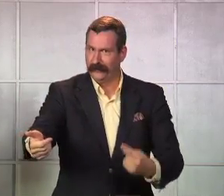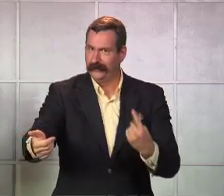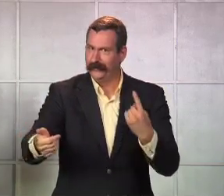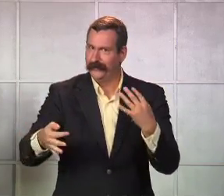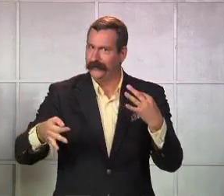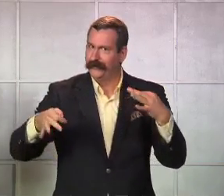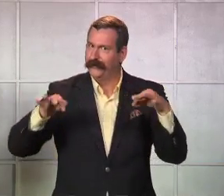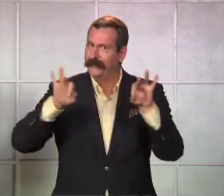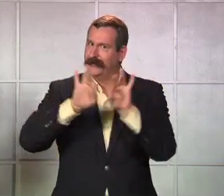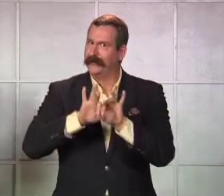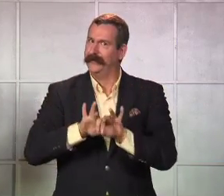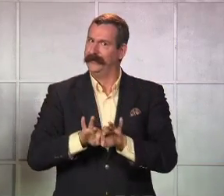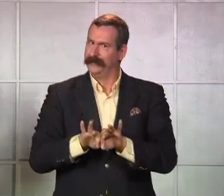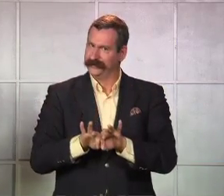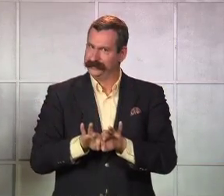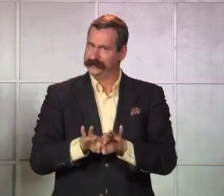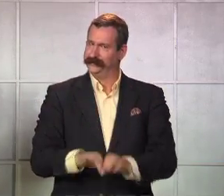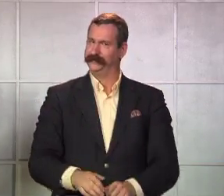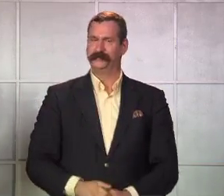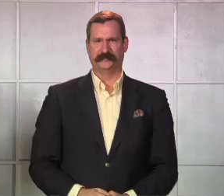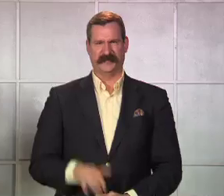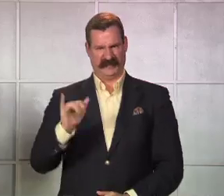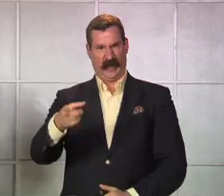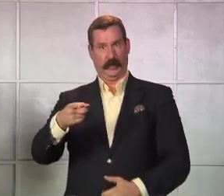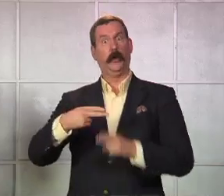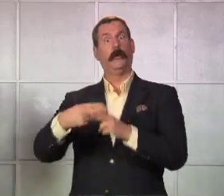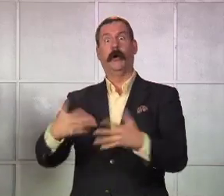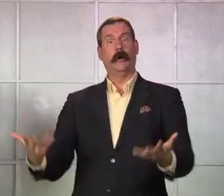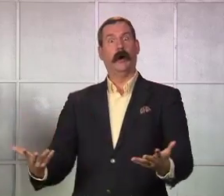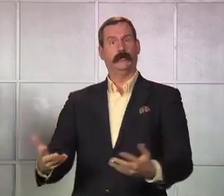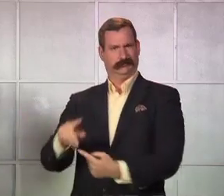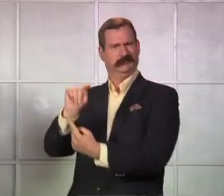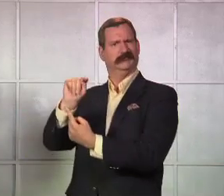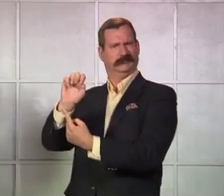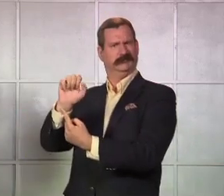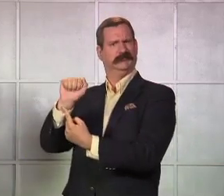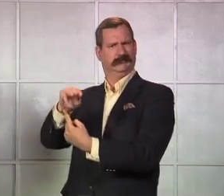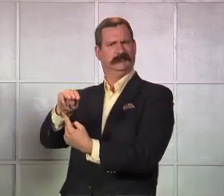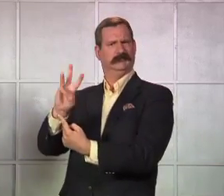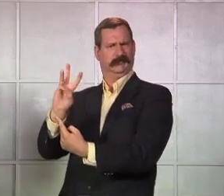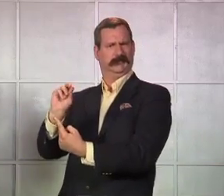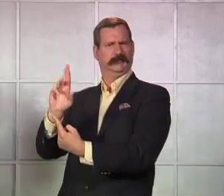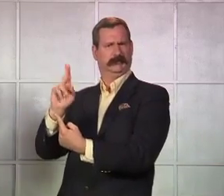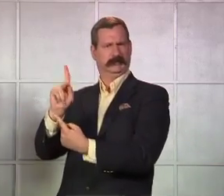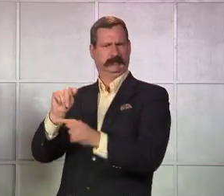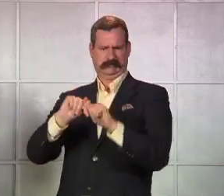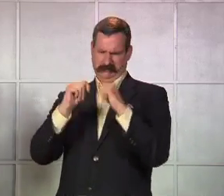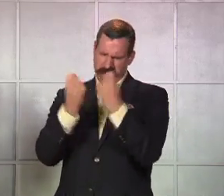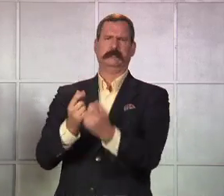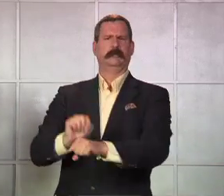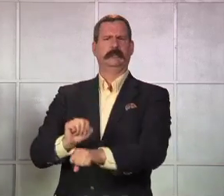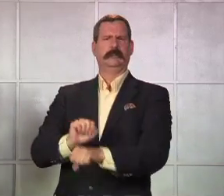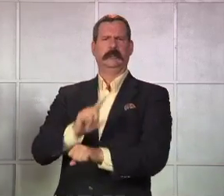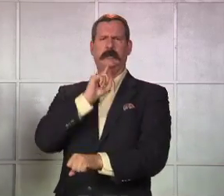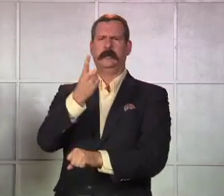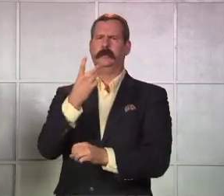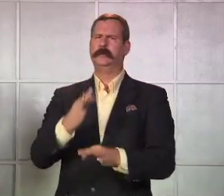That is critical. This is called teamwork.